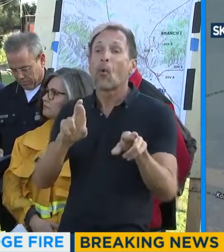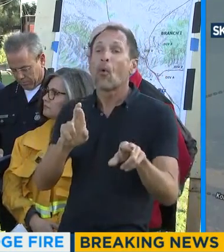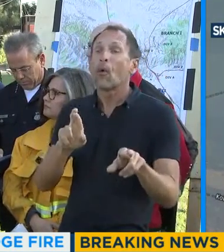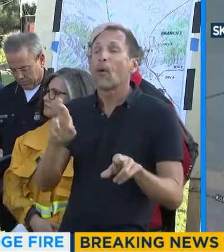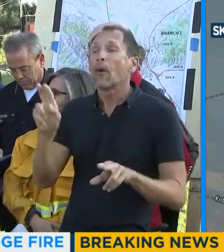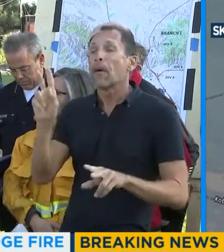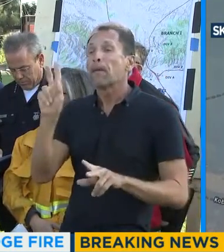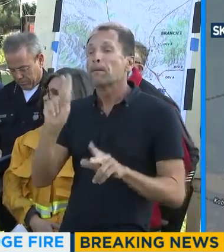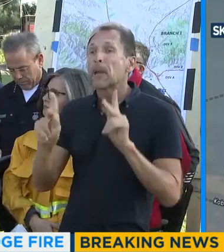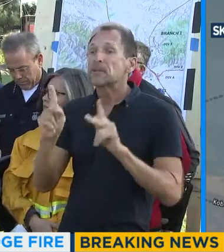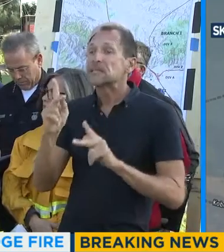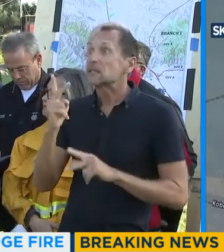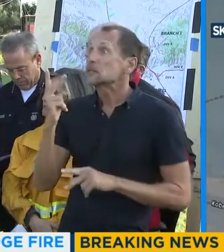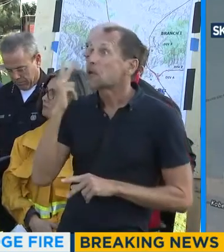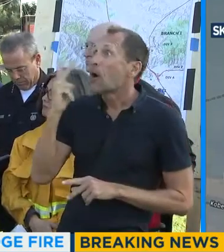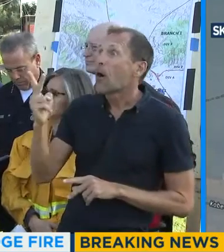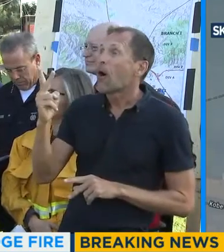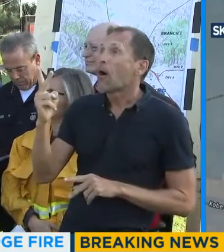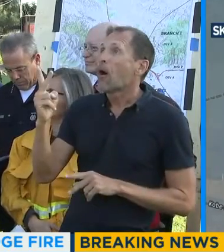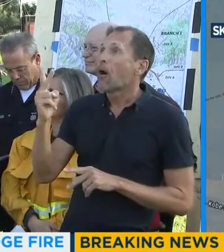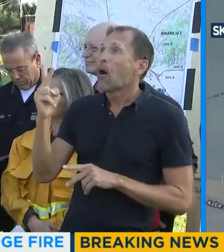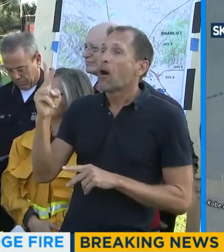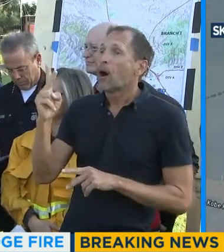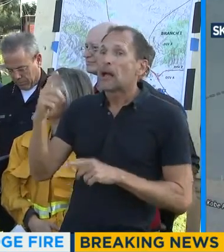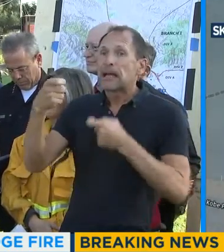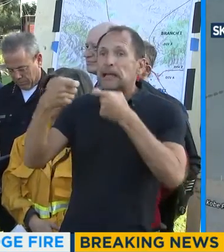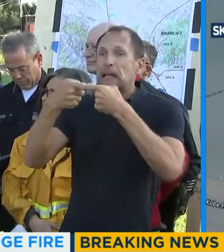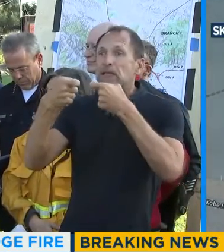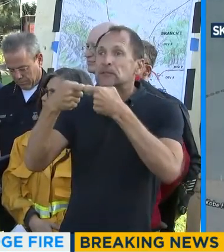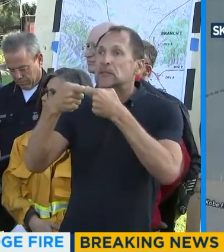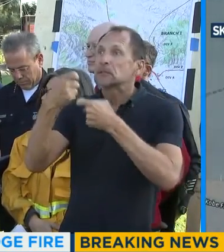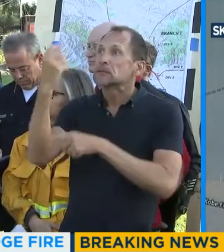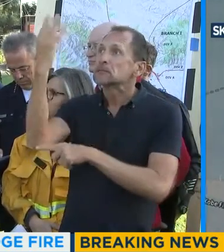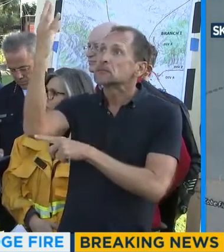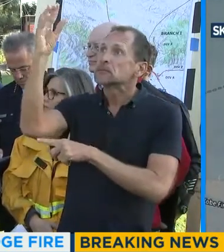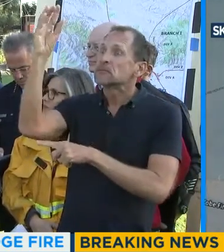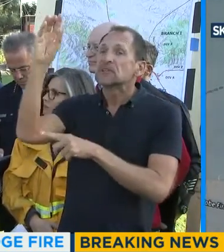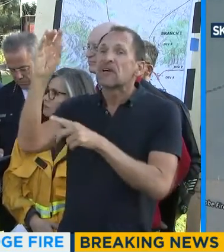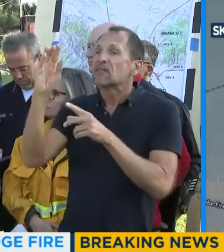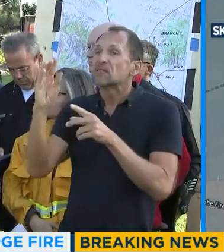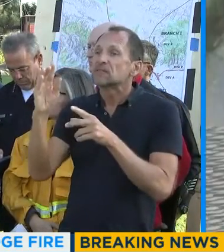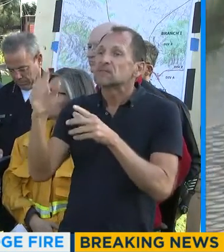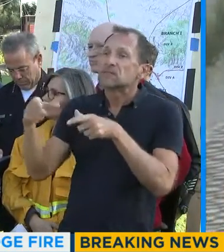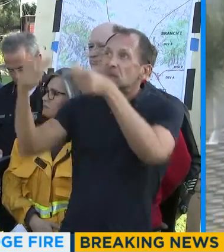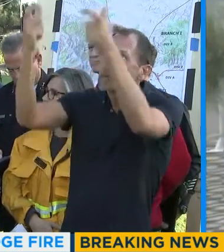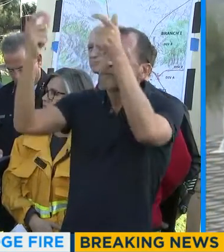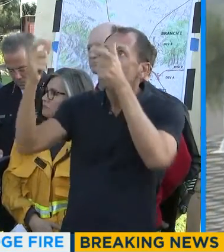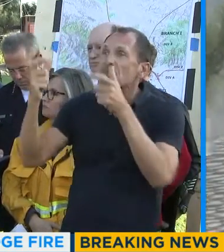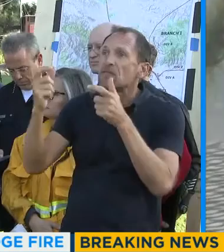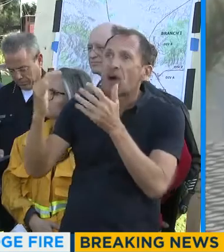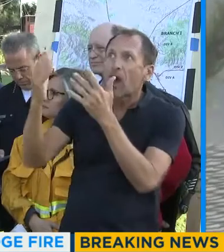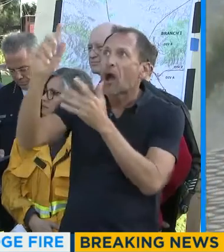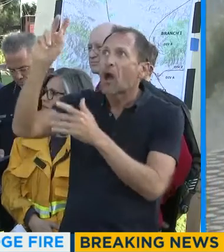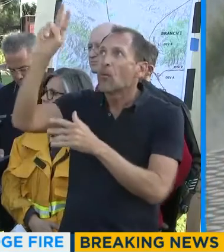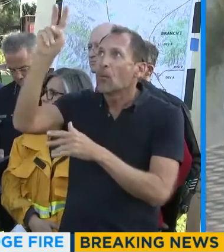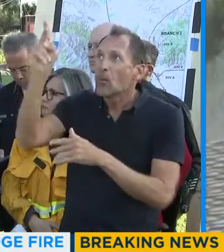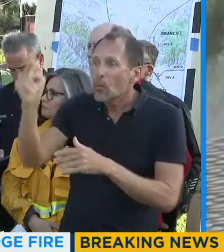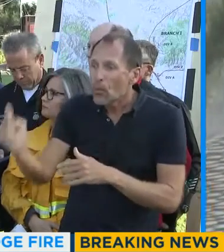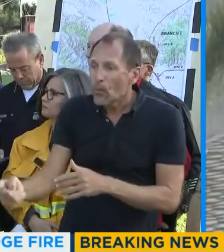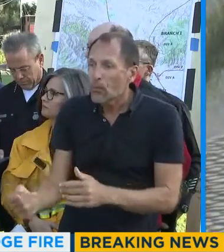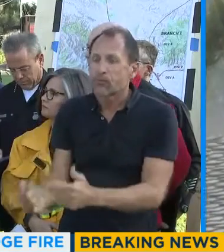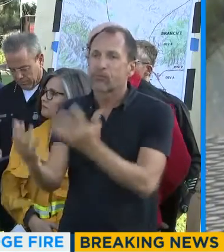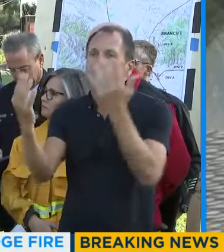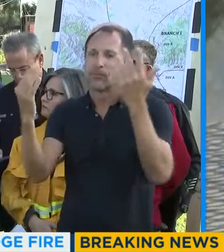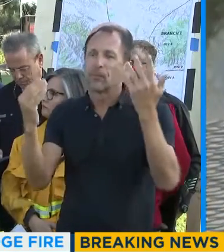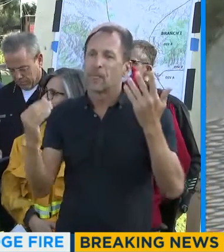a transmission tower. Our arson investigators have interviewed, we believe, that witness, but